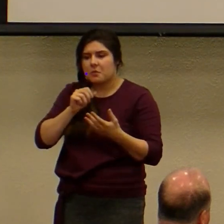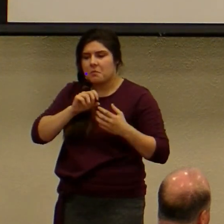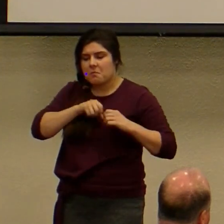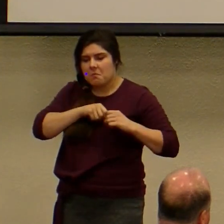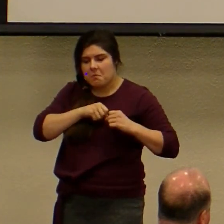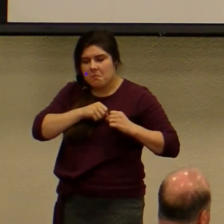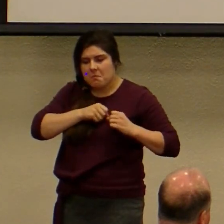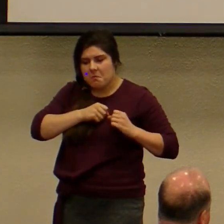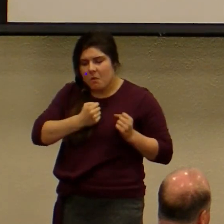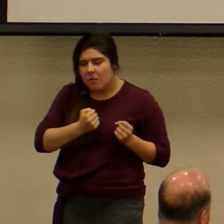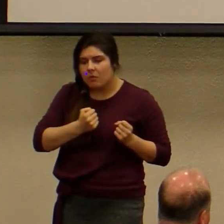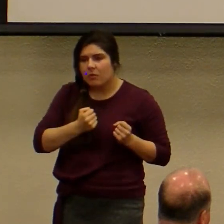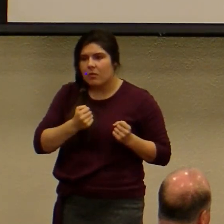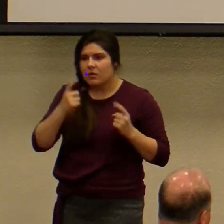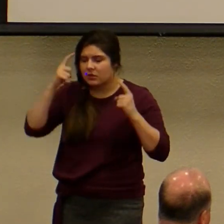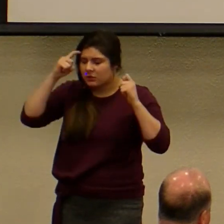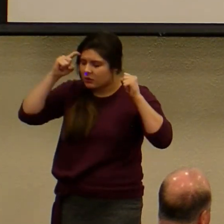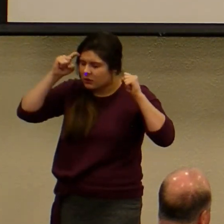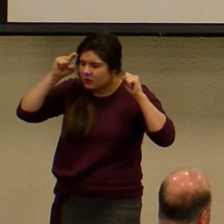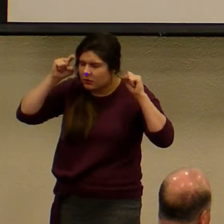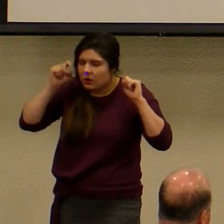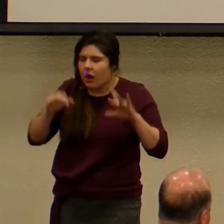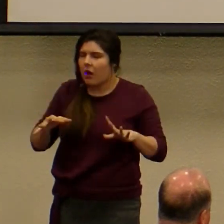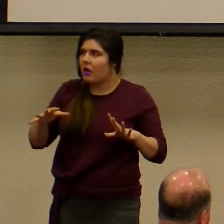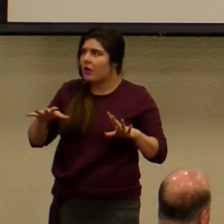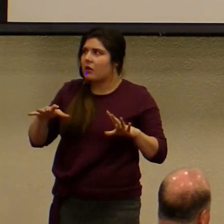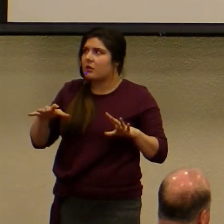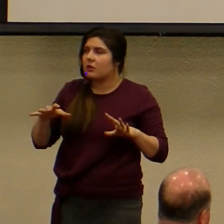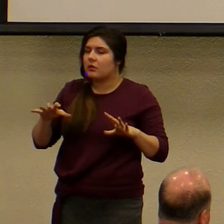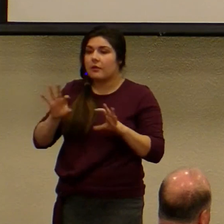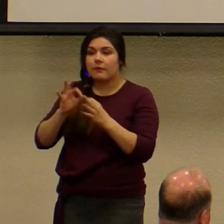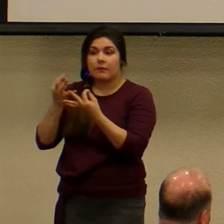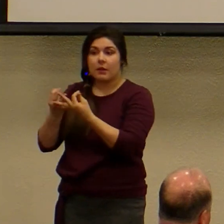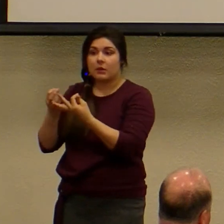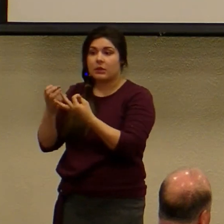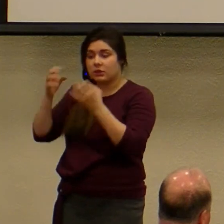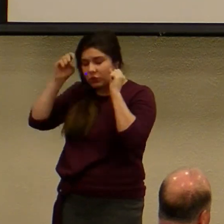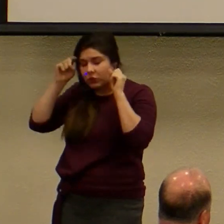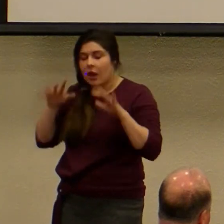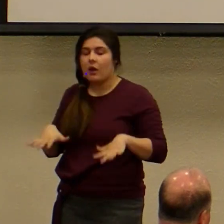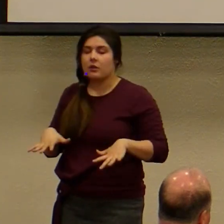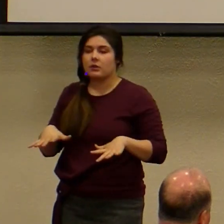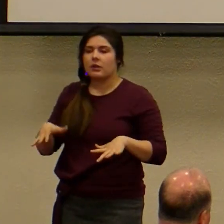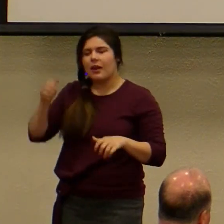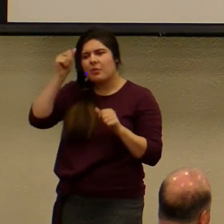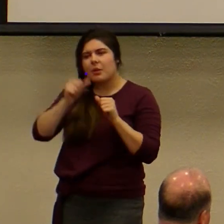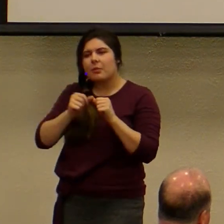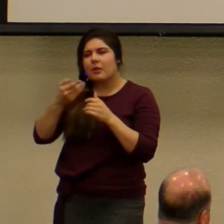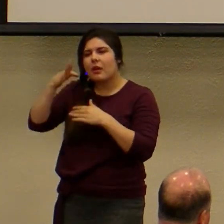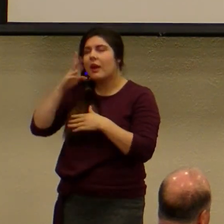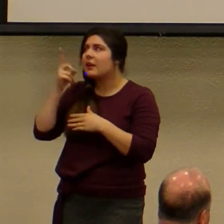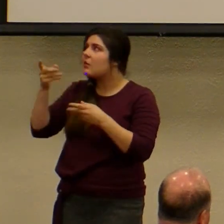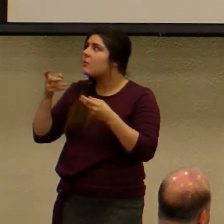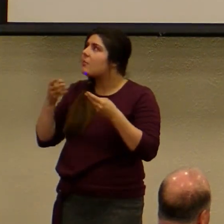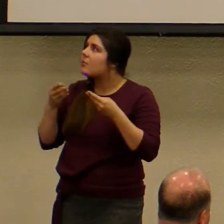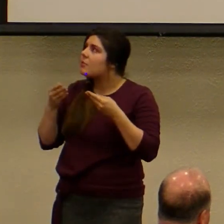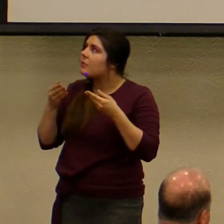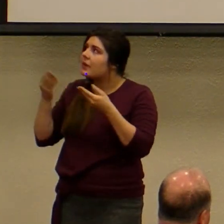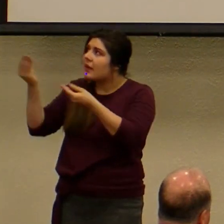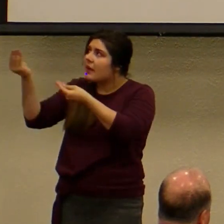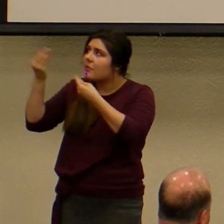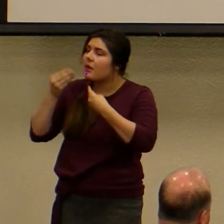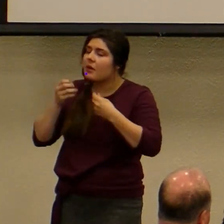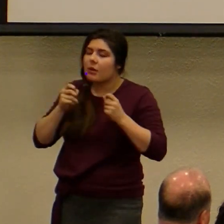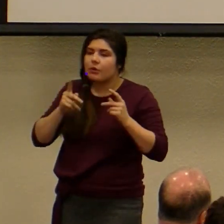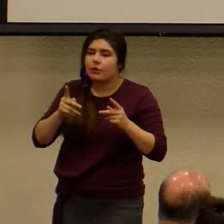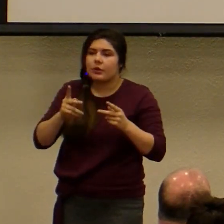She was shocked. The entire family was shocked. And I remember that God provided an opportunity for me to share